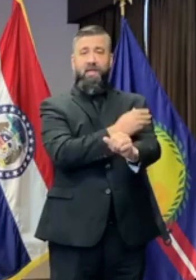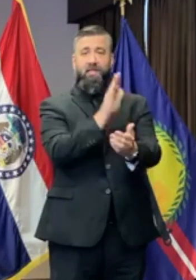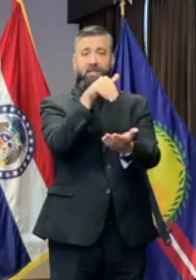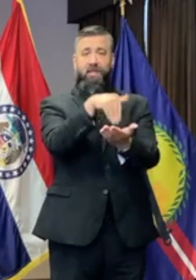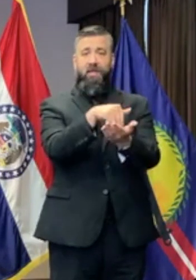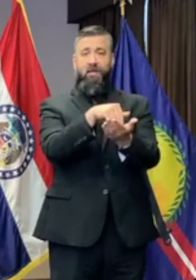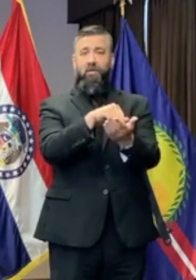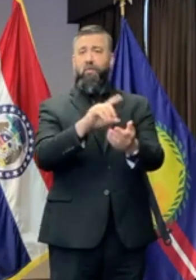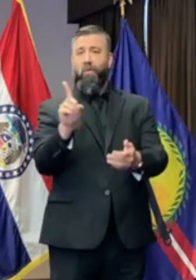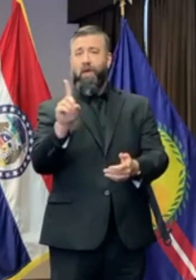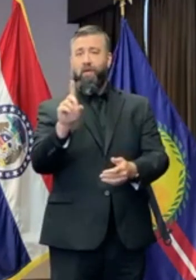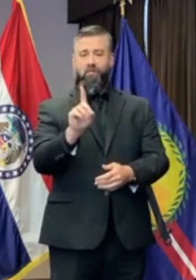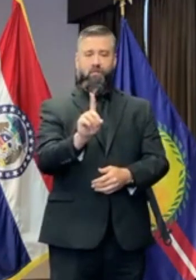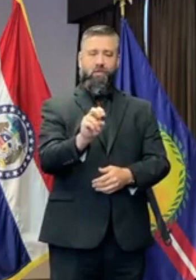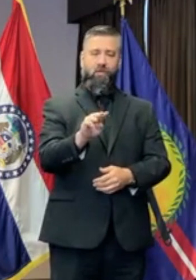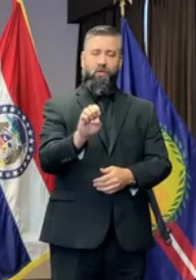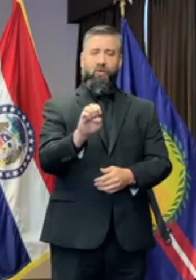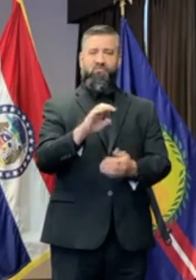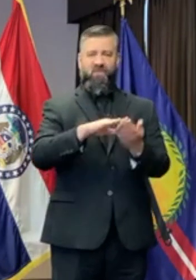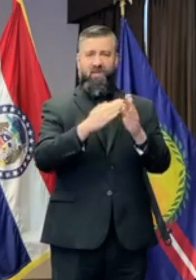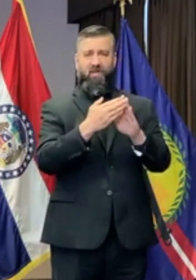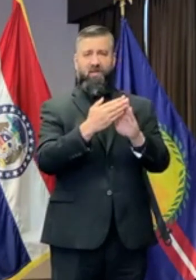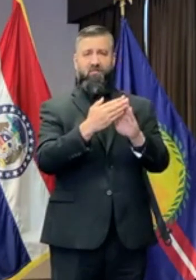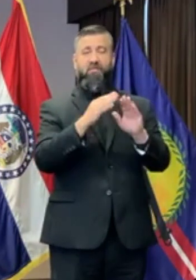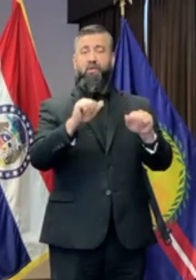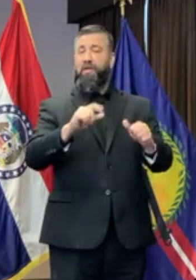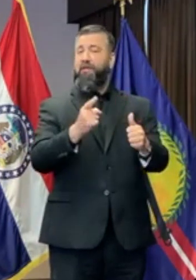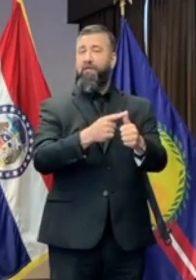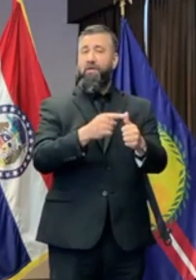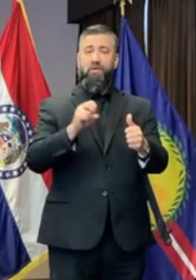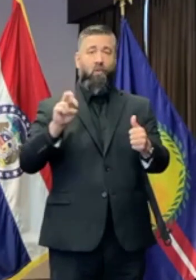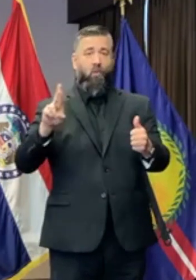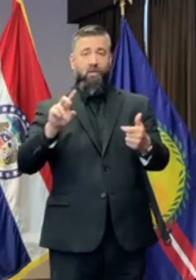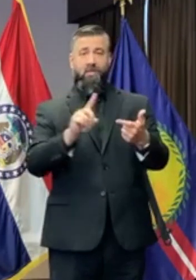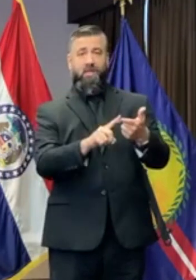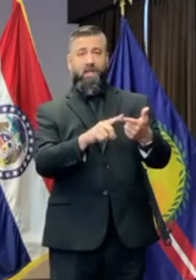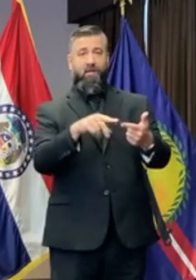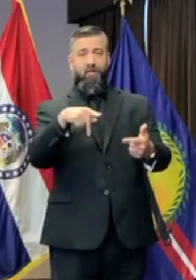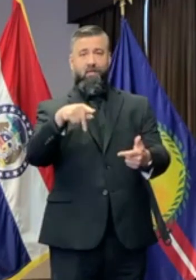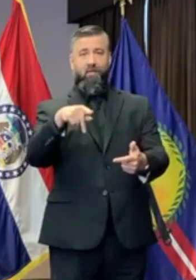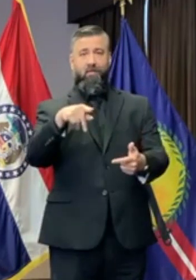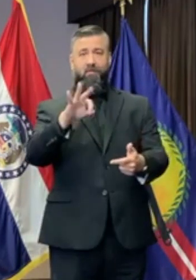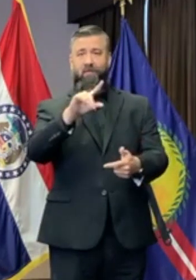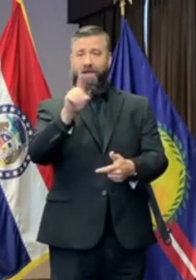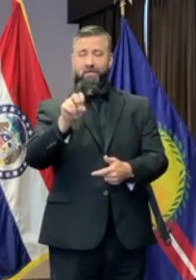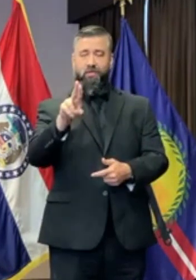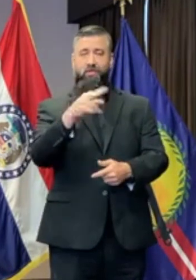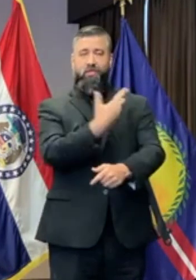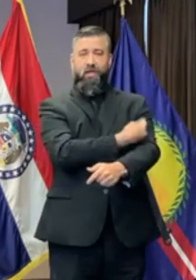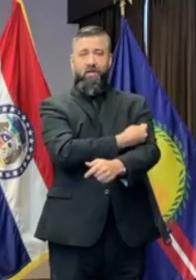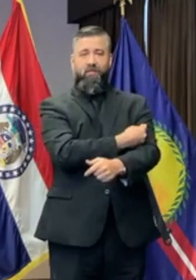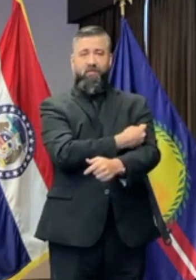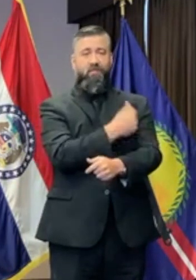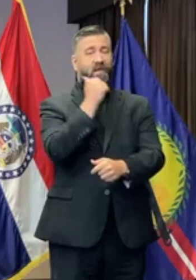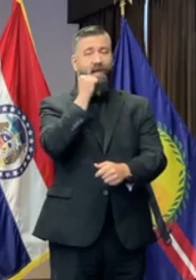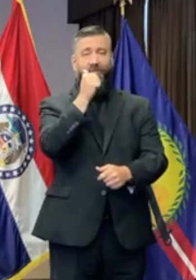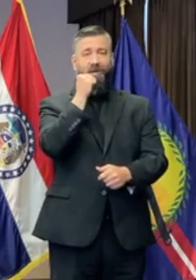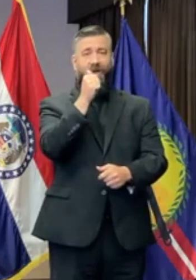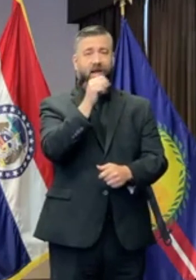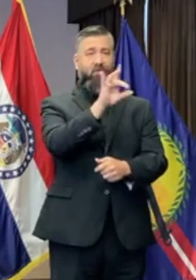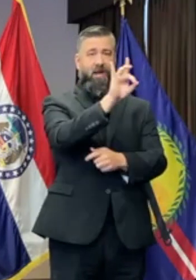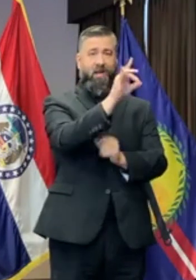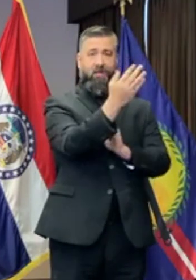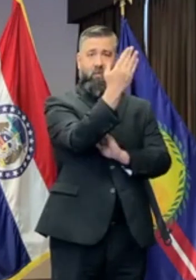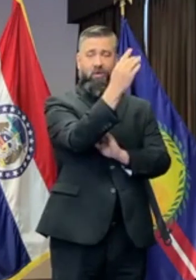Dome downtown to get their first or second Pfizer shot 7 days a week from 8 a.m. to 6 p.m.